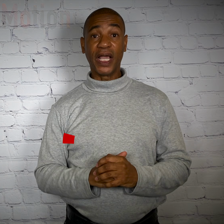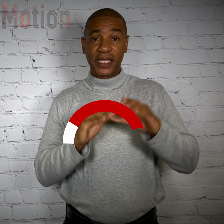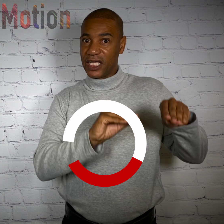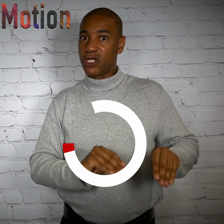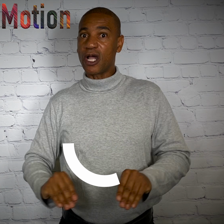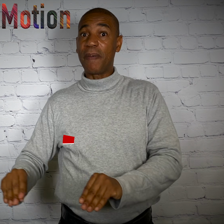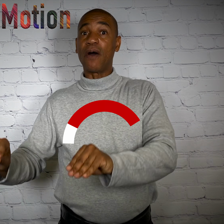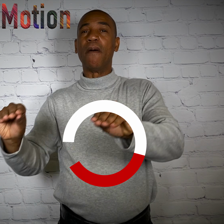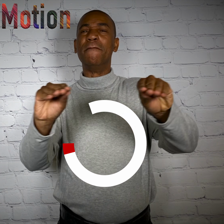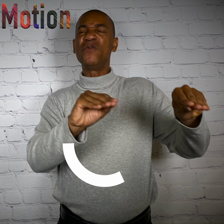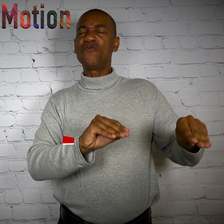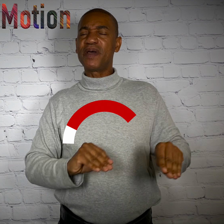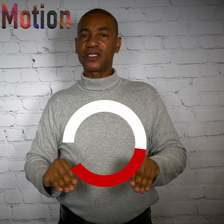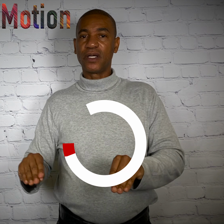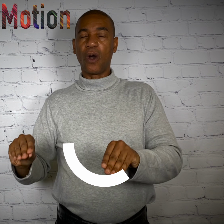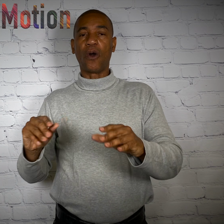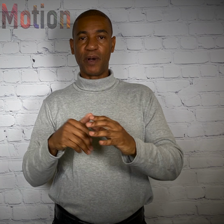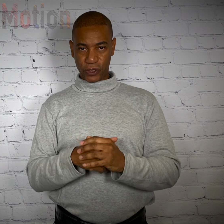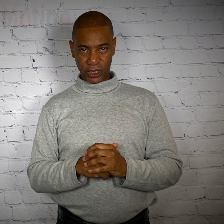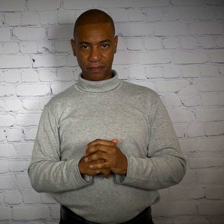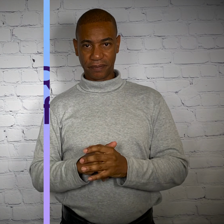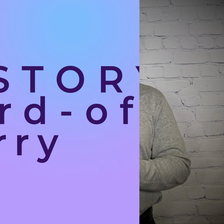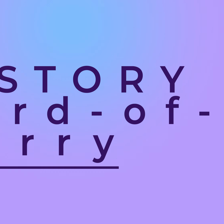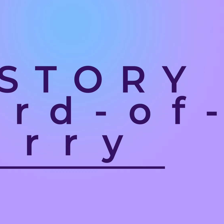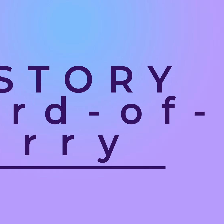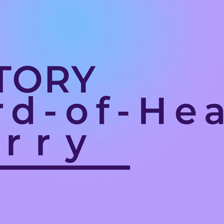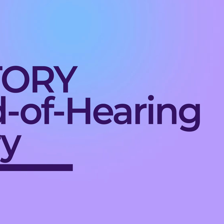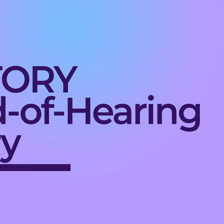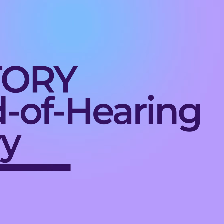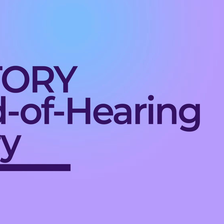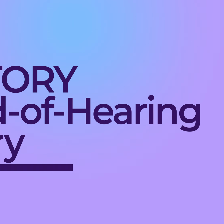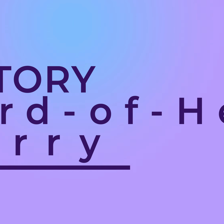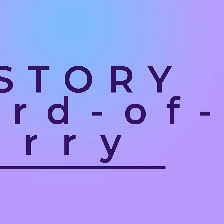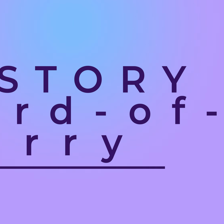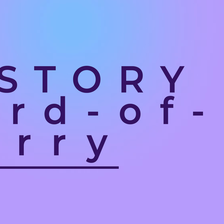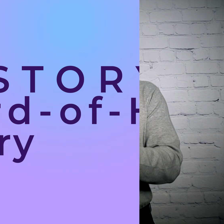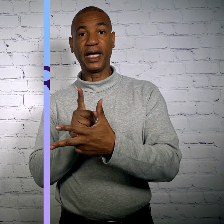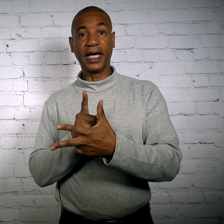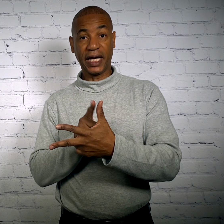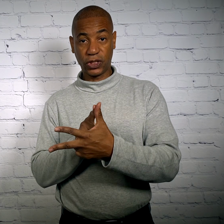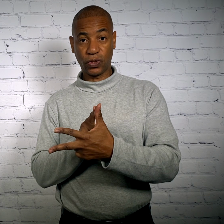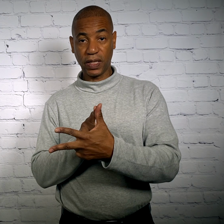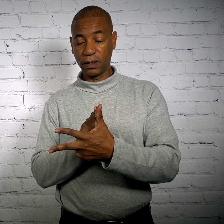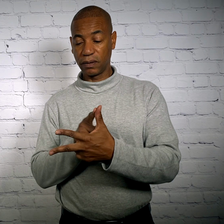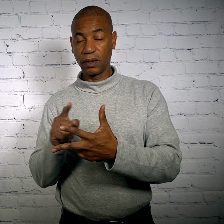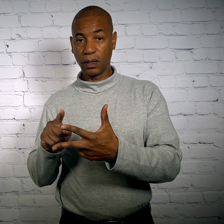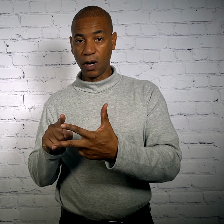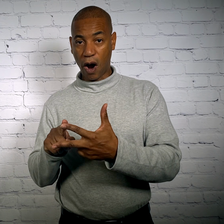Now let's talk about movement or motion. Let me give you 3 examples. History, hard